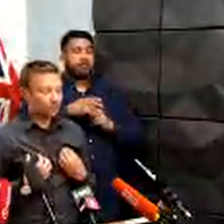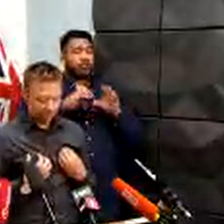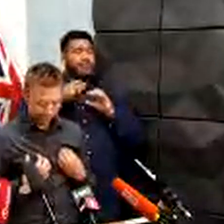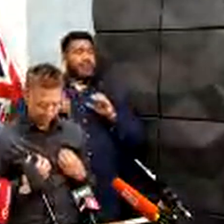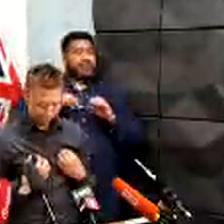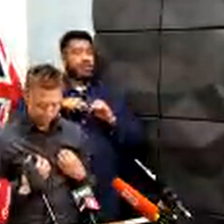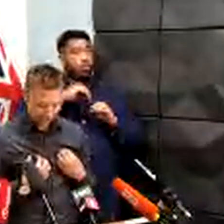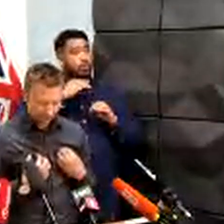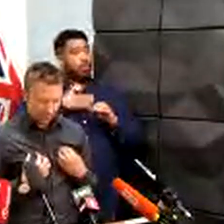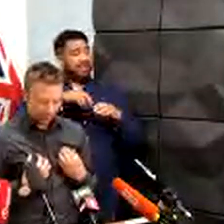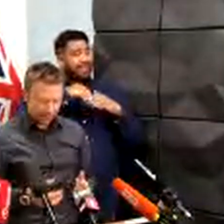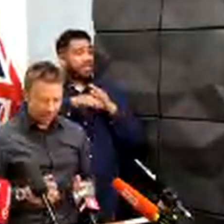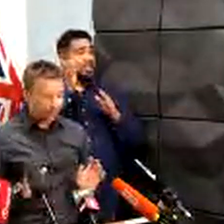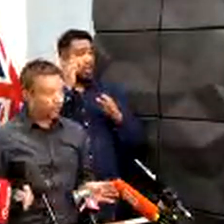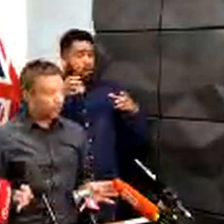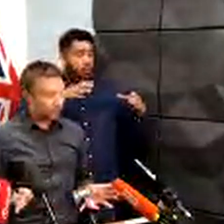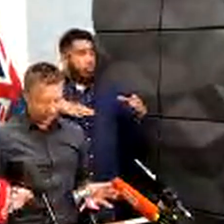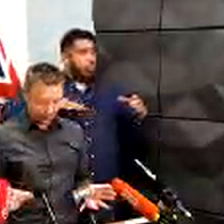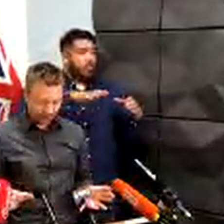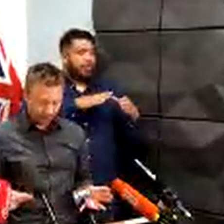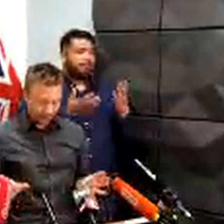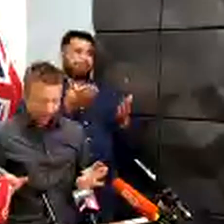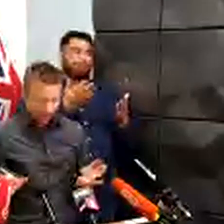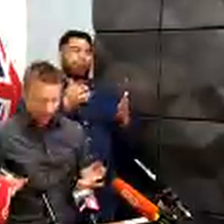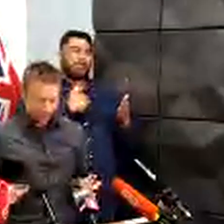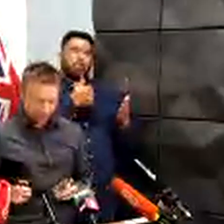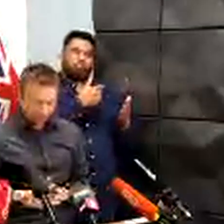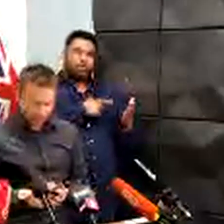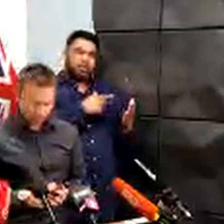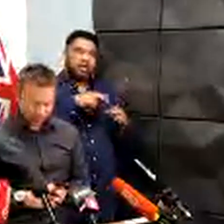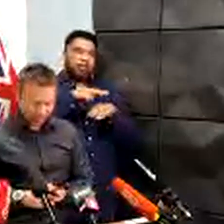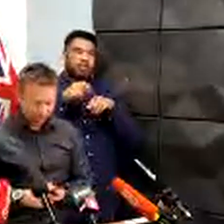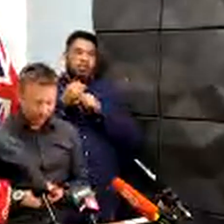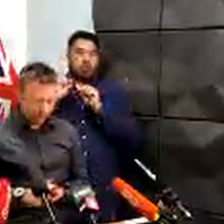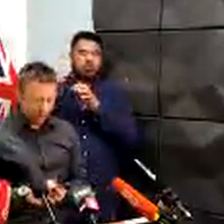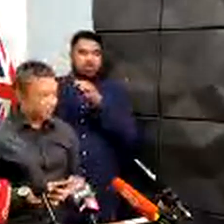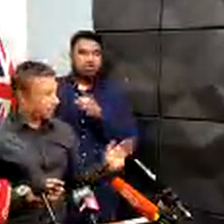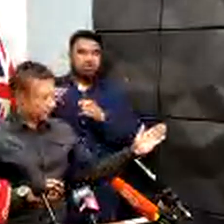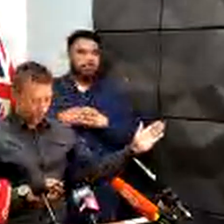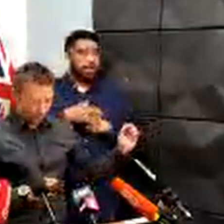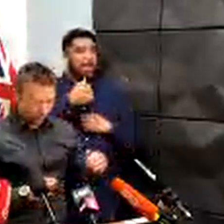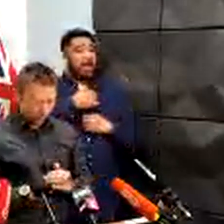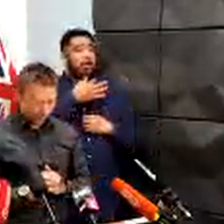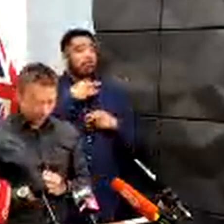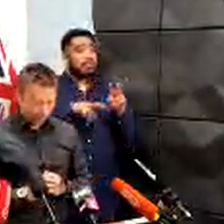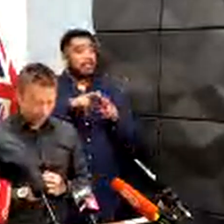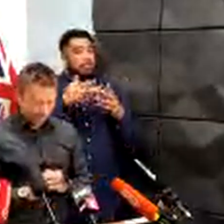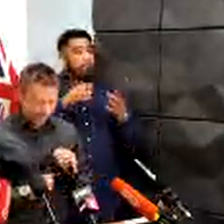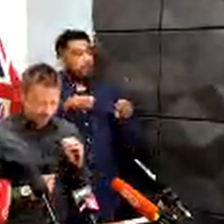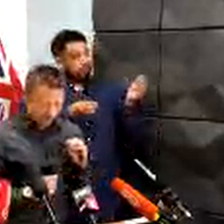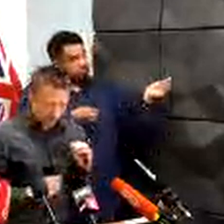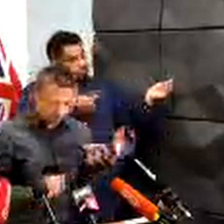yellow zones. Police make their own decisions. We have shared our internal risk assessment, shown here, with the